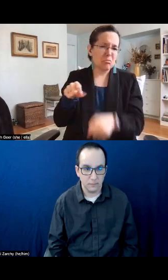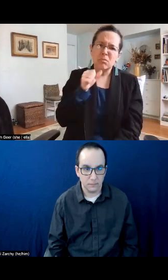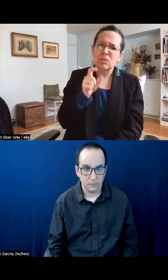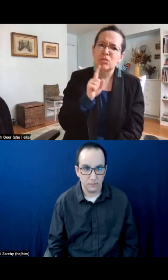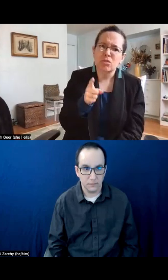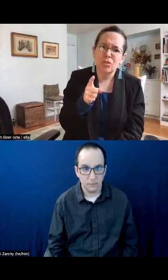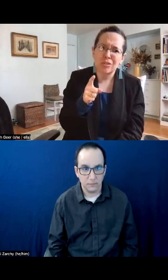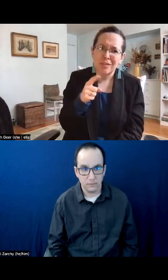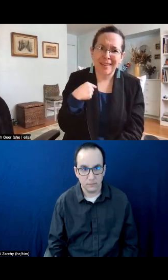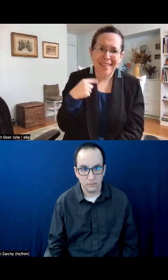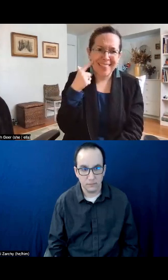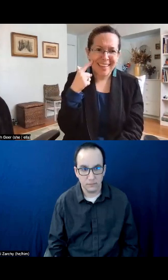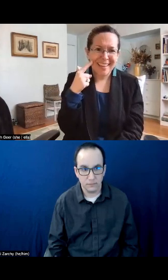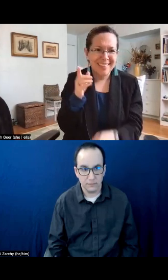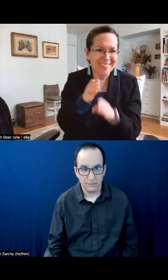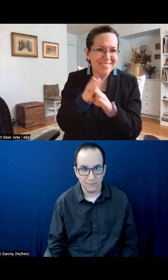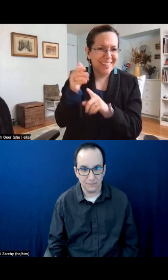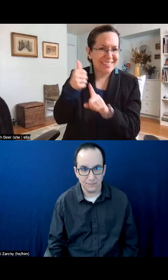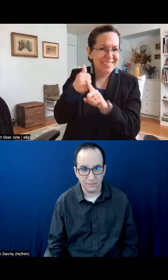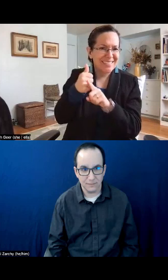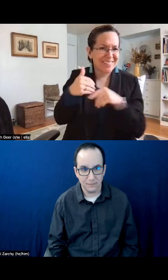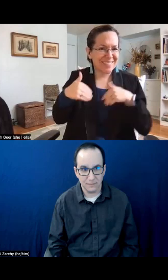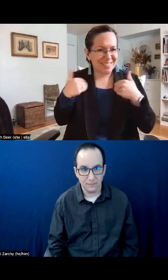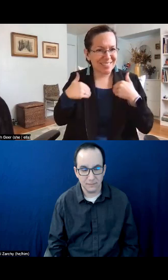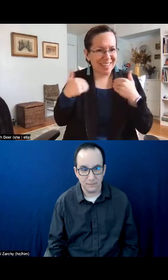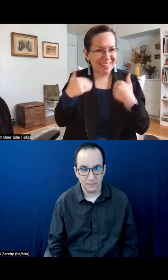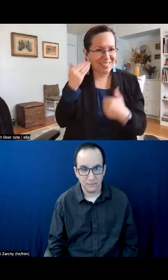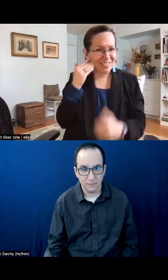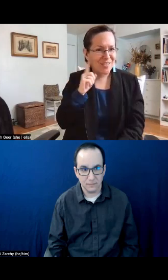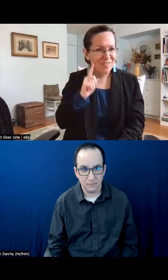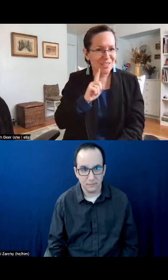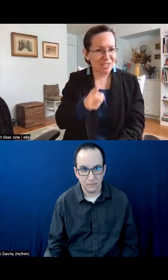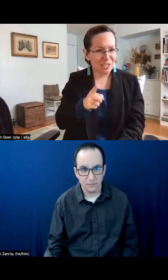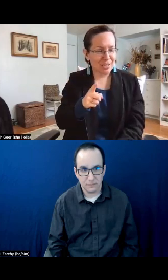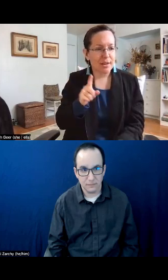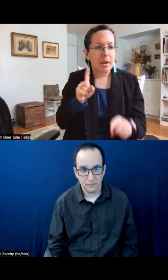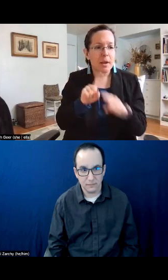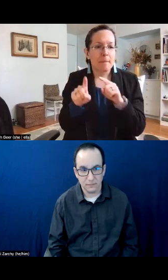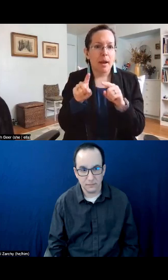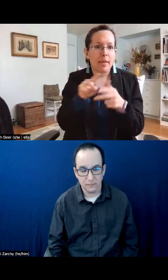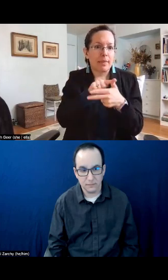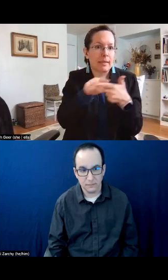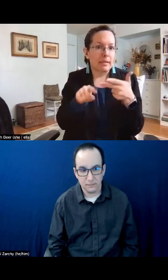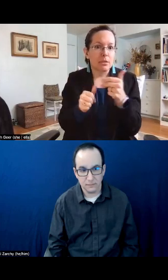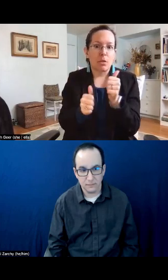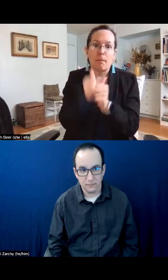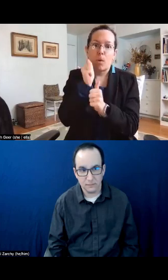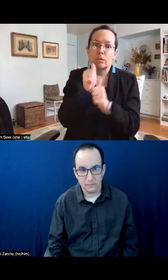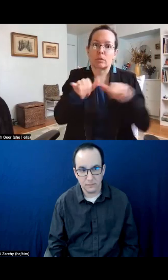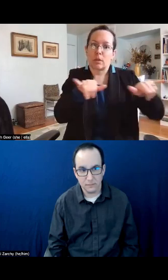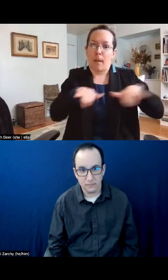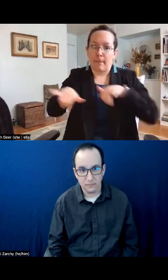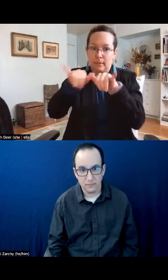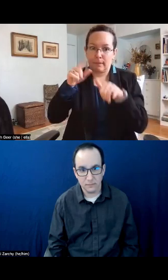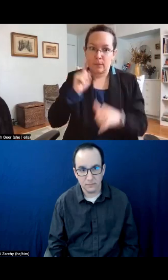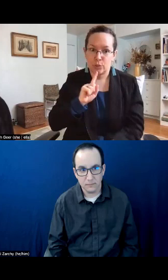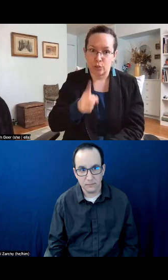here. This is not an exhaustive tree. I think that the field itself is still novel